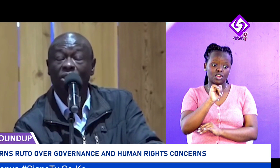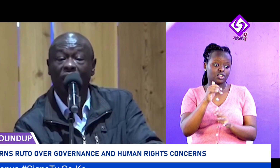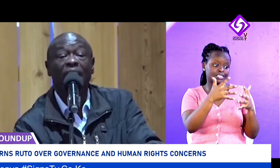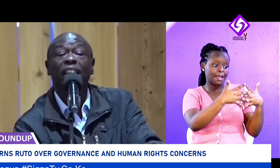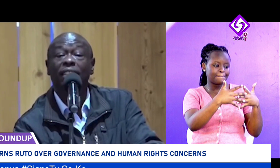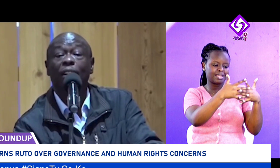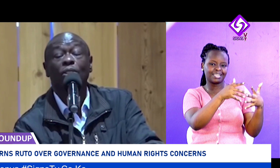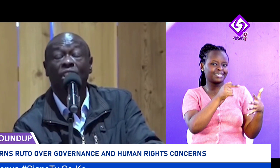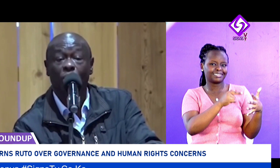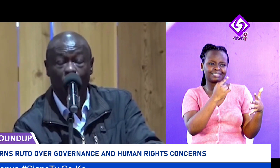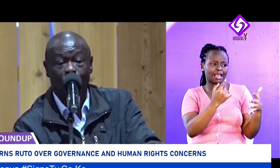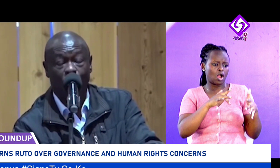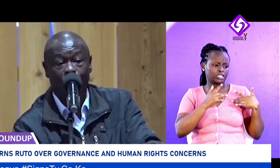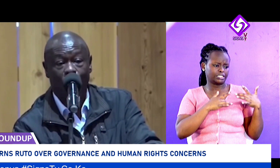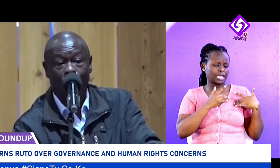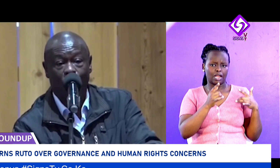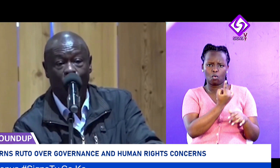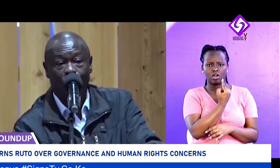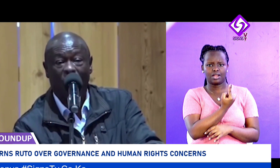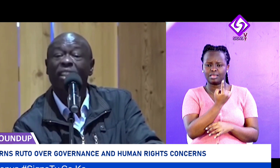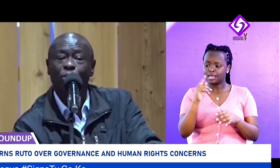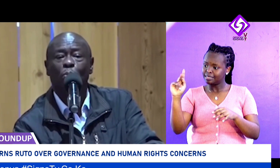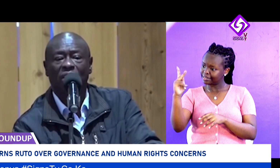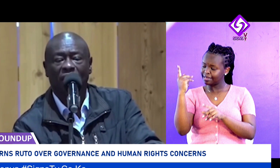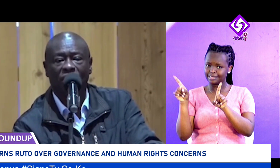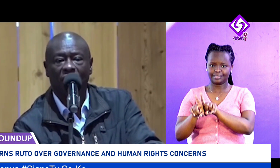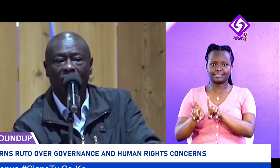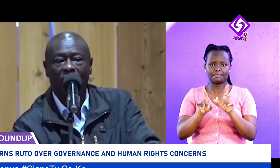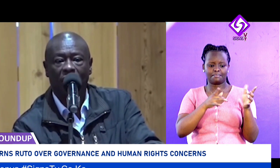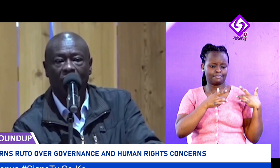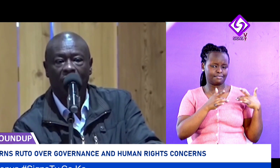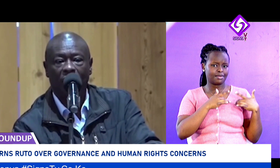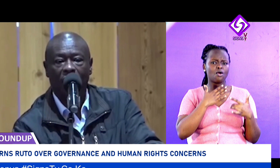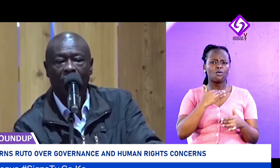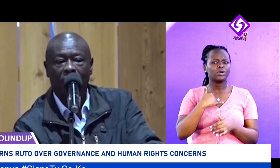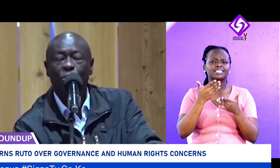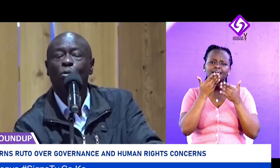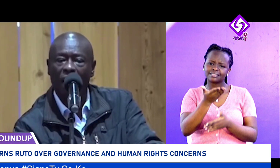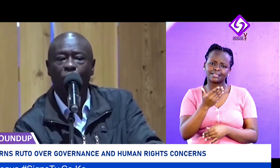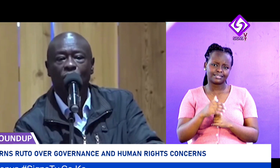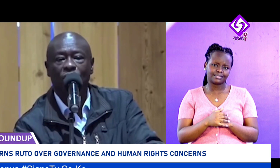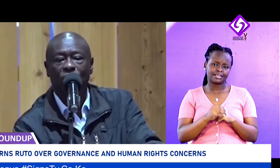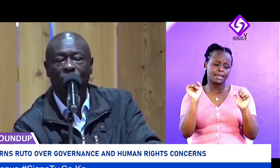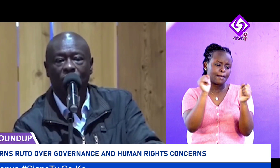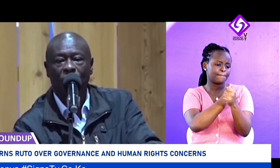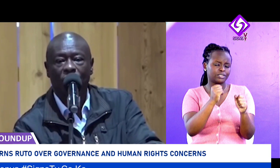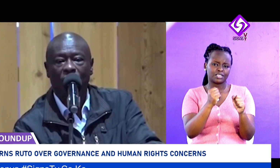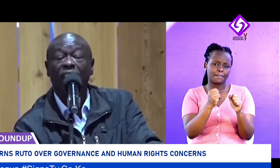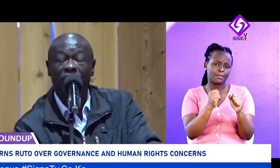concerned, Kenyans are concerned too. And this you must answer. You cannot endanger